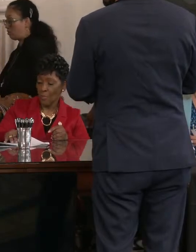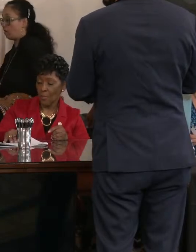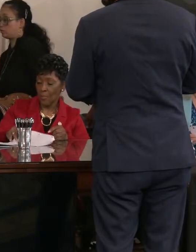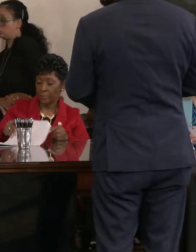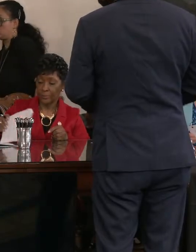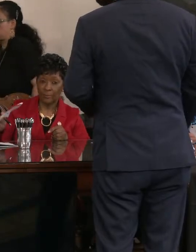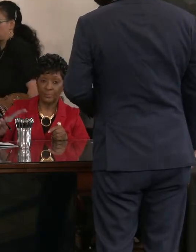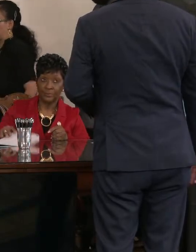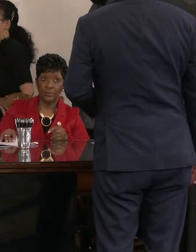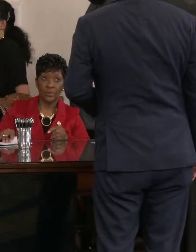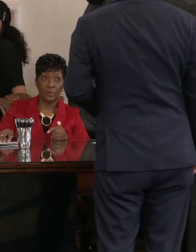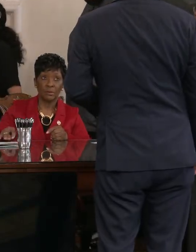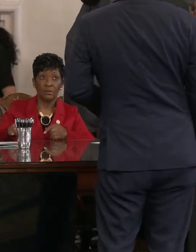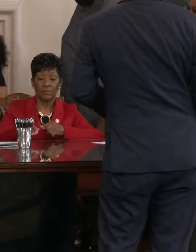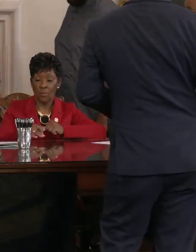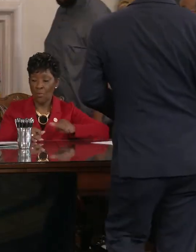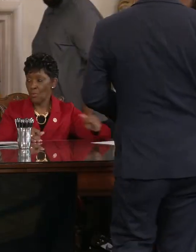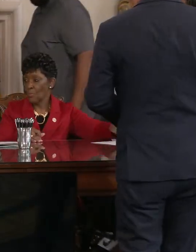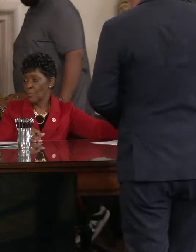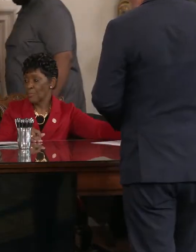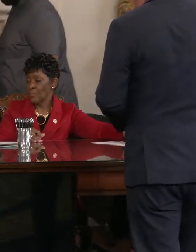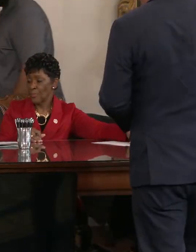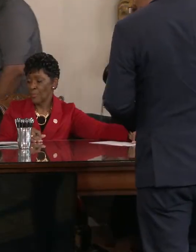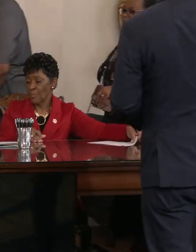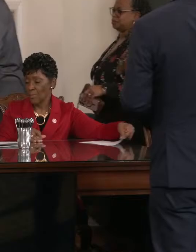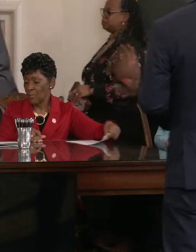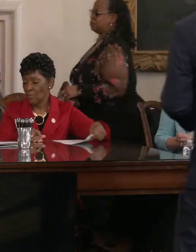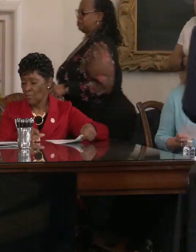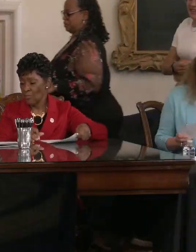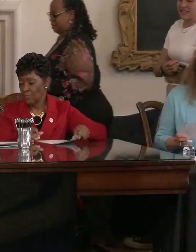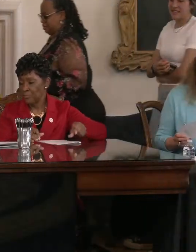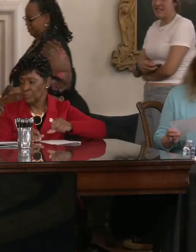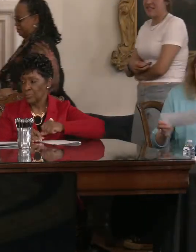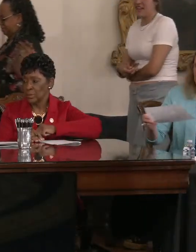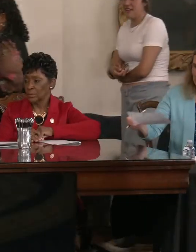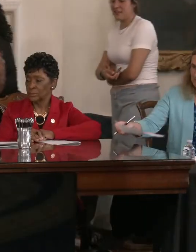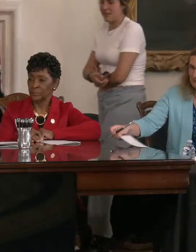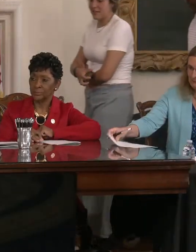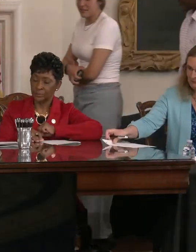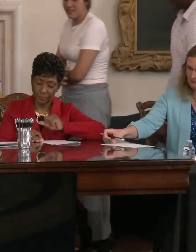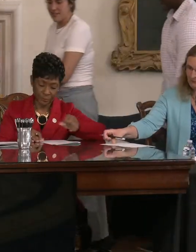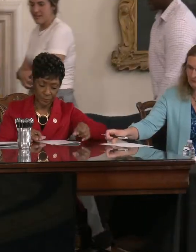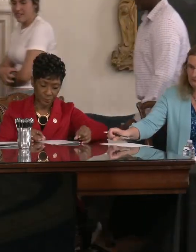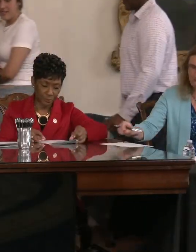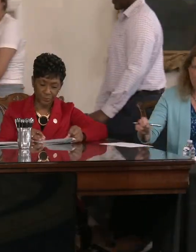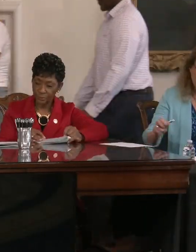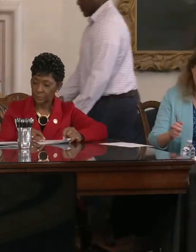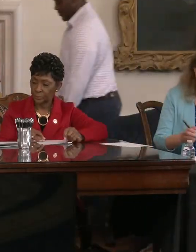There's House Bill 1301, House Bill 1301.